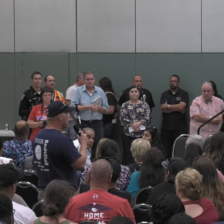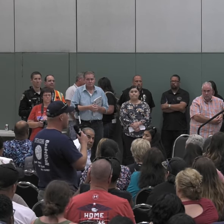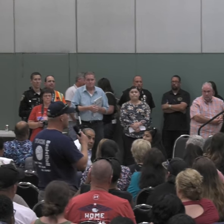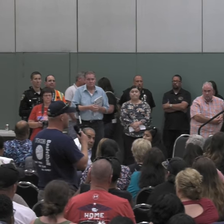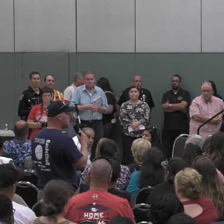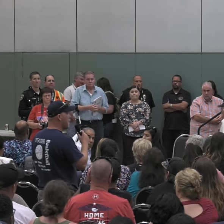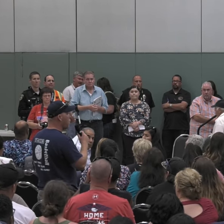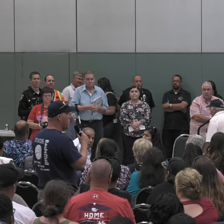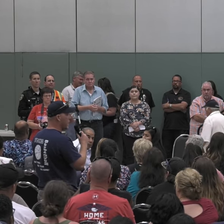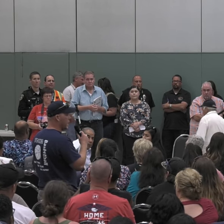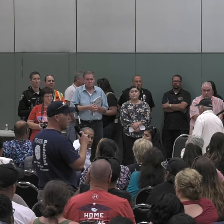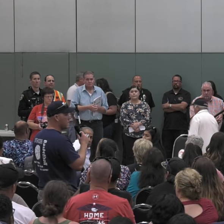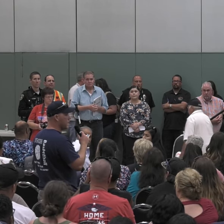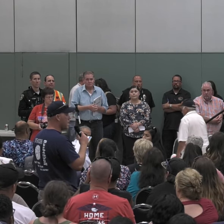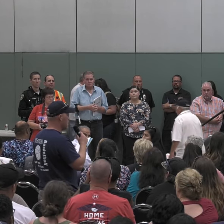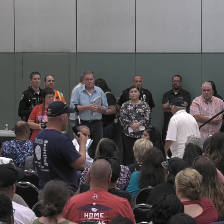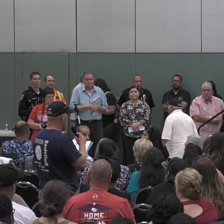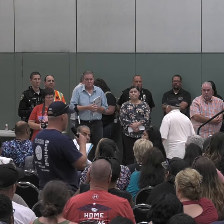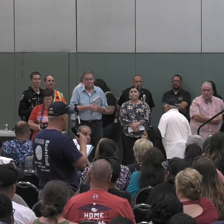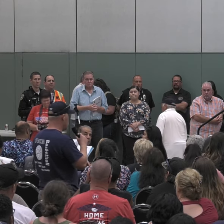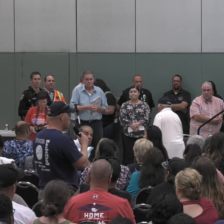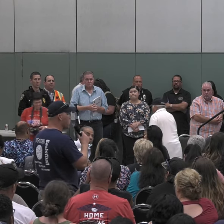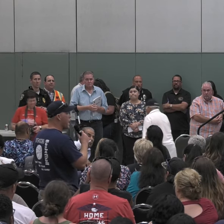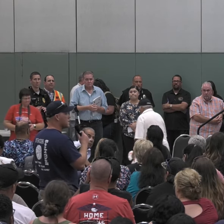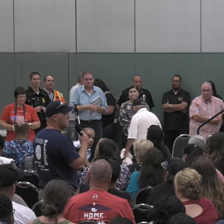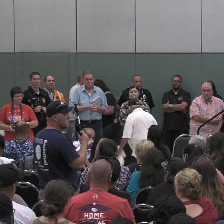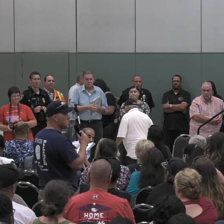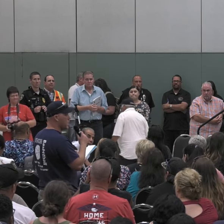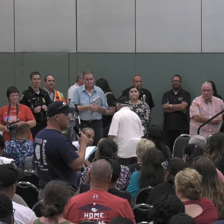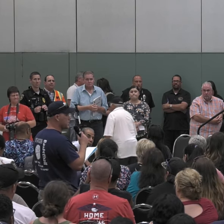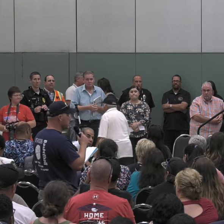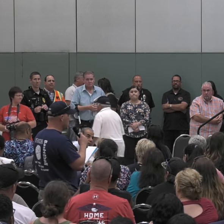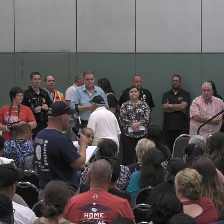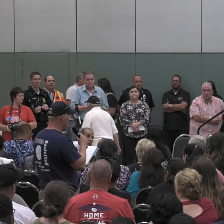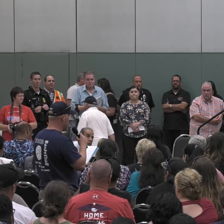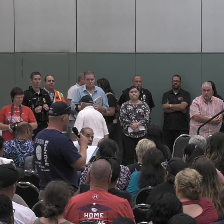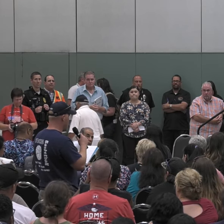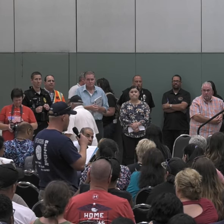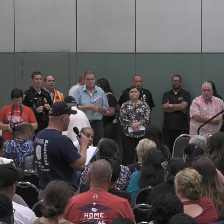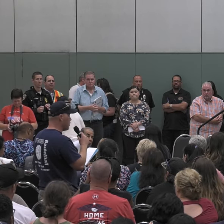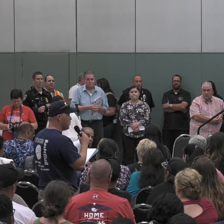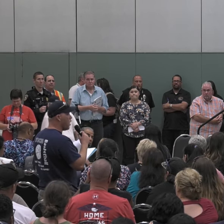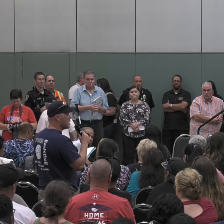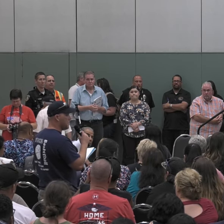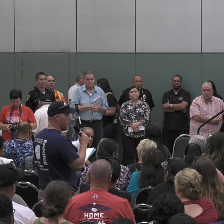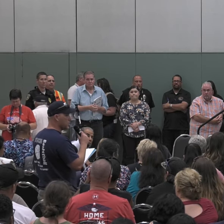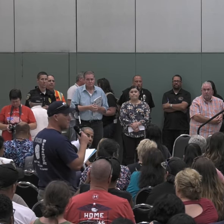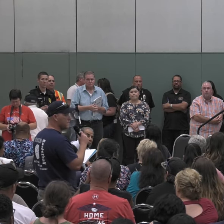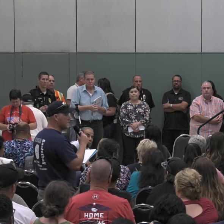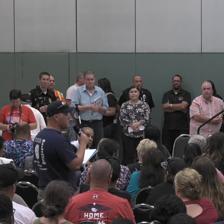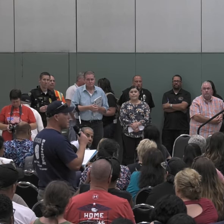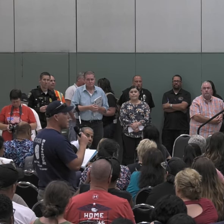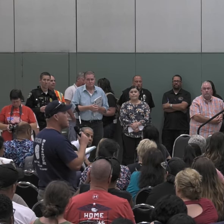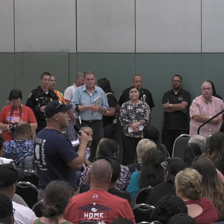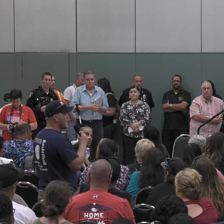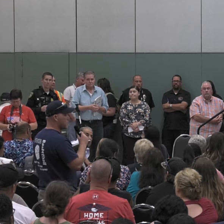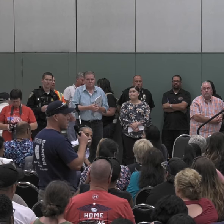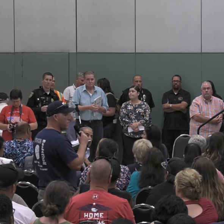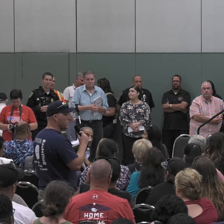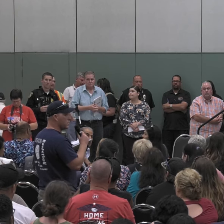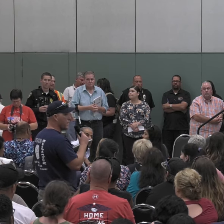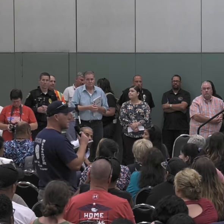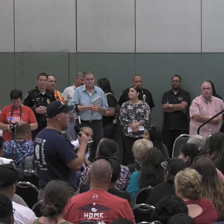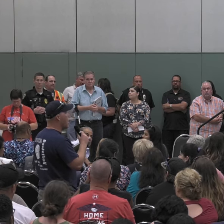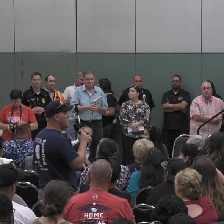lot of questions about what we need over there. Direct those questions to our Trona Neighborhood Watch page on Facebook. That's